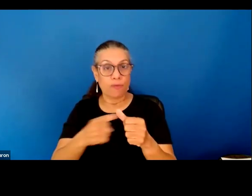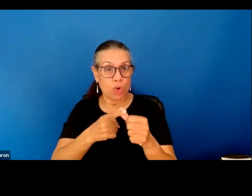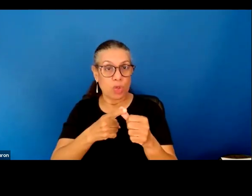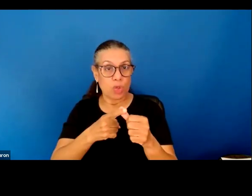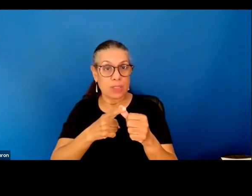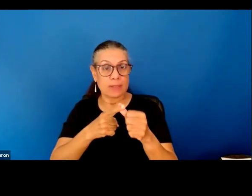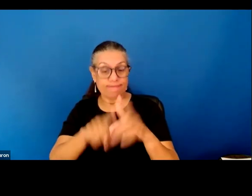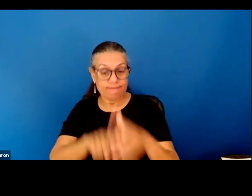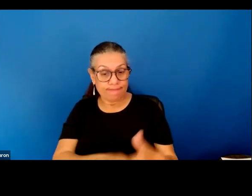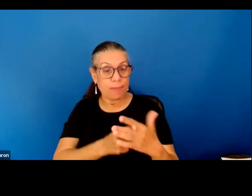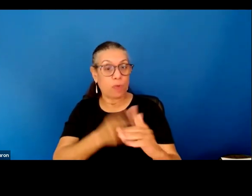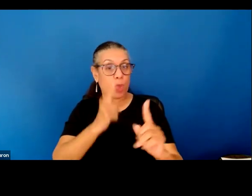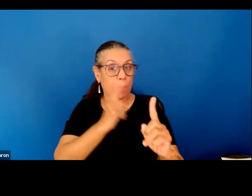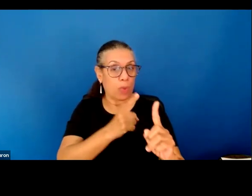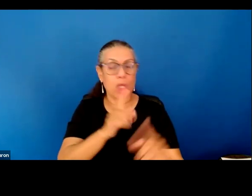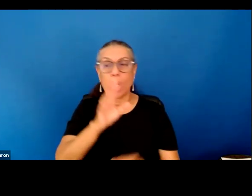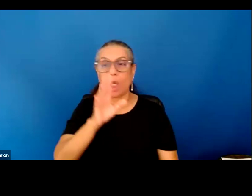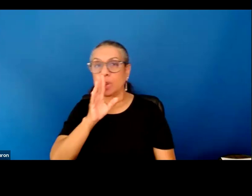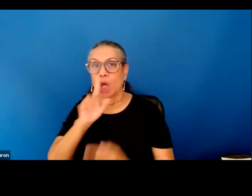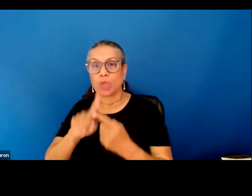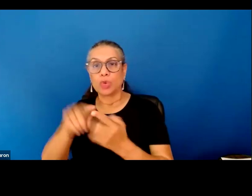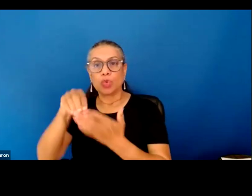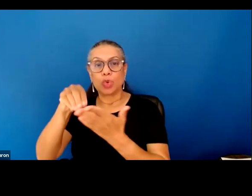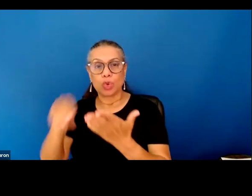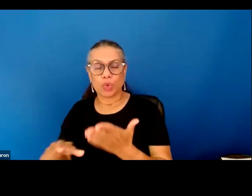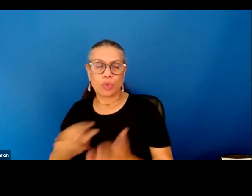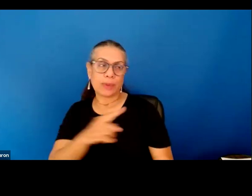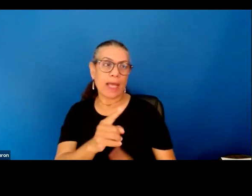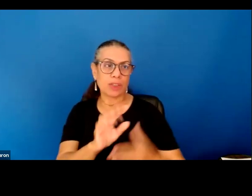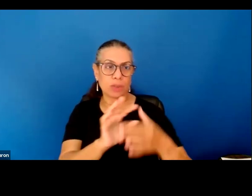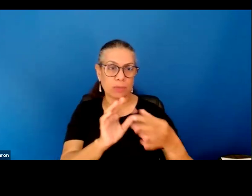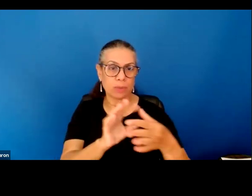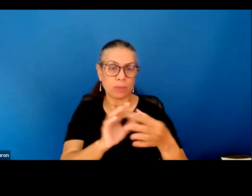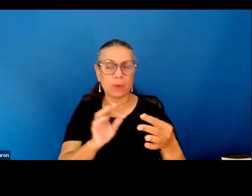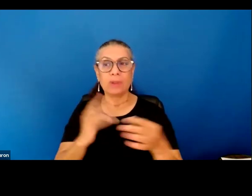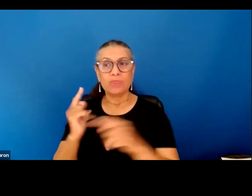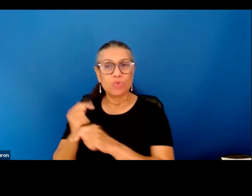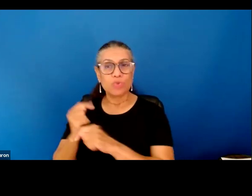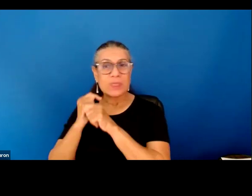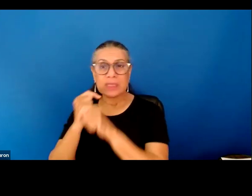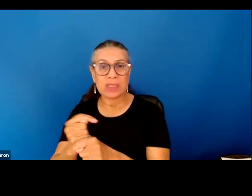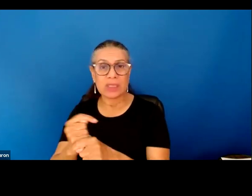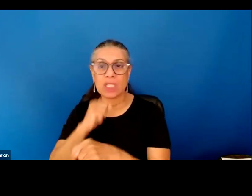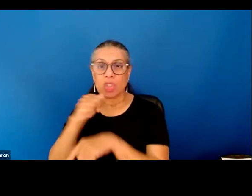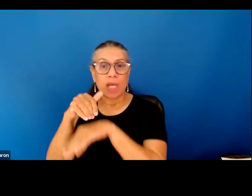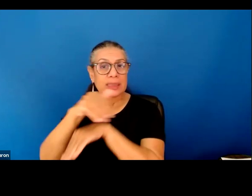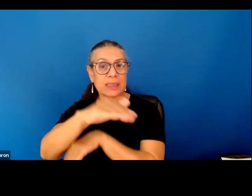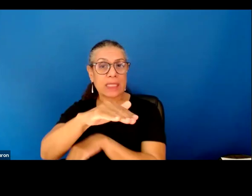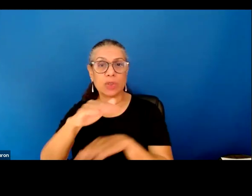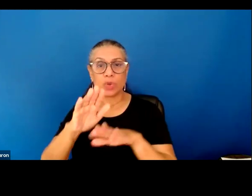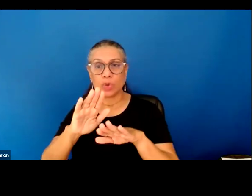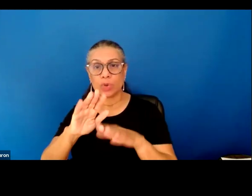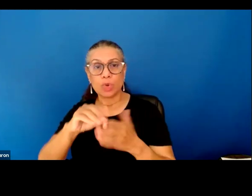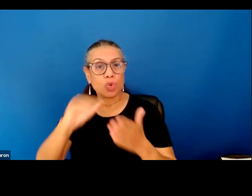the points was to really speak to those schools that, as she mentioned in public comment, traditionally did not send students in any